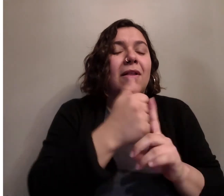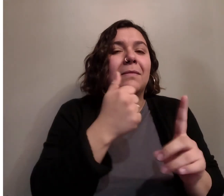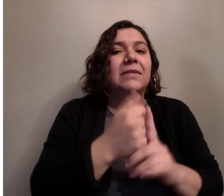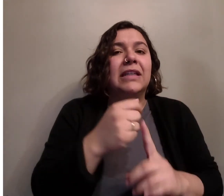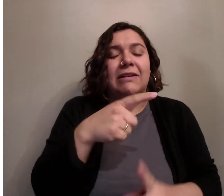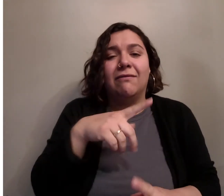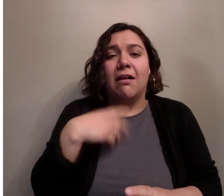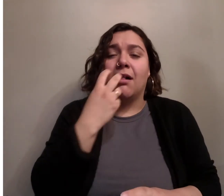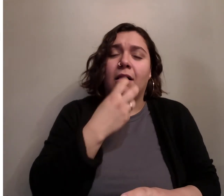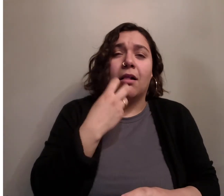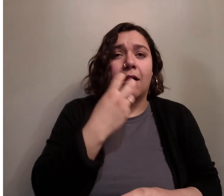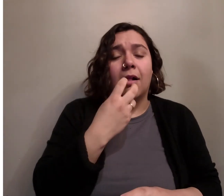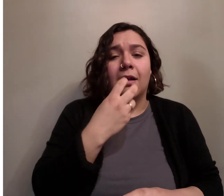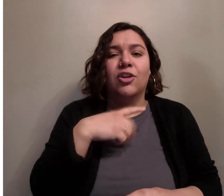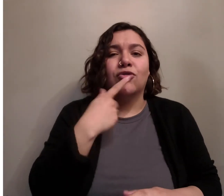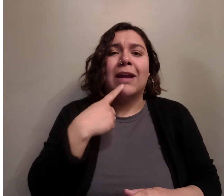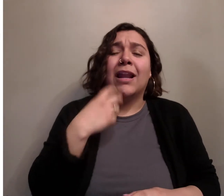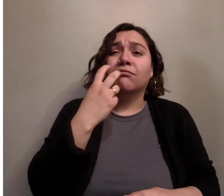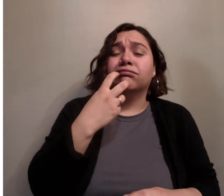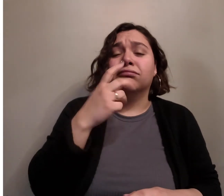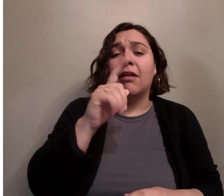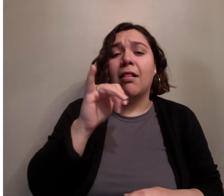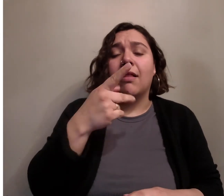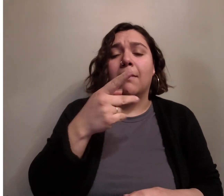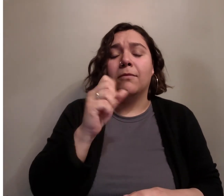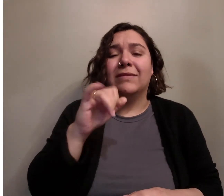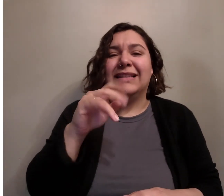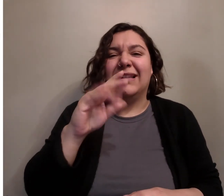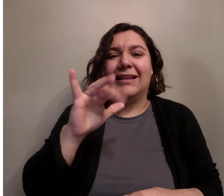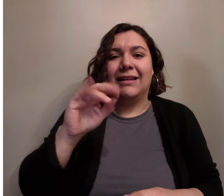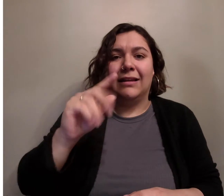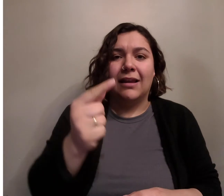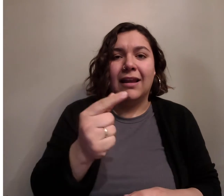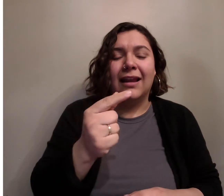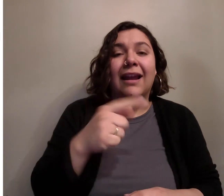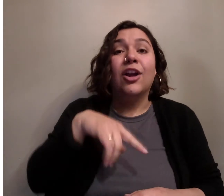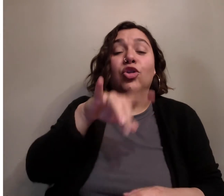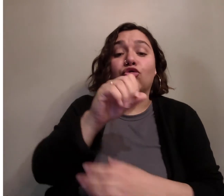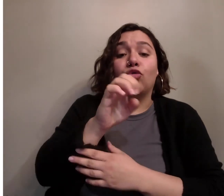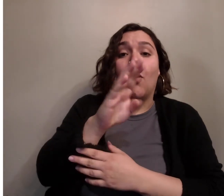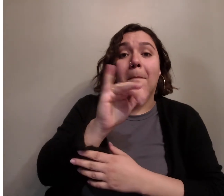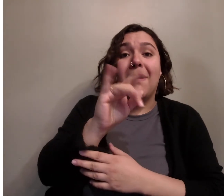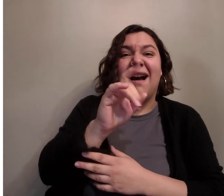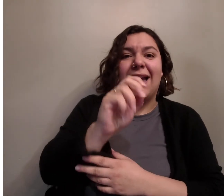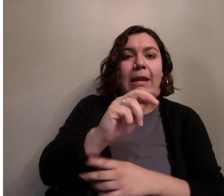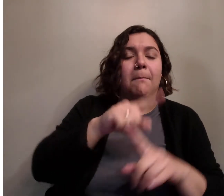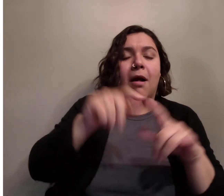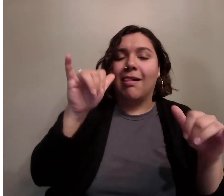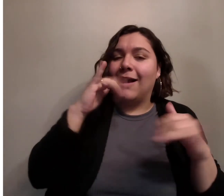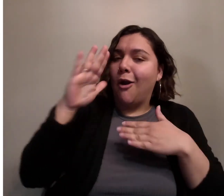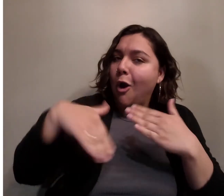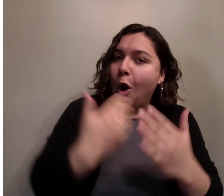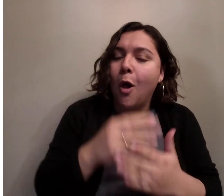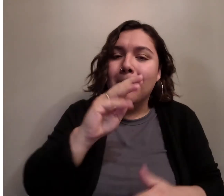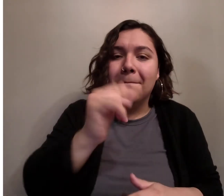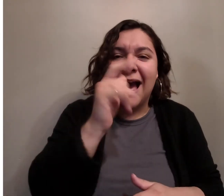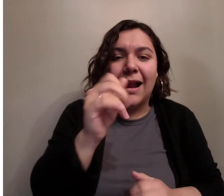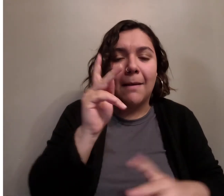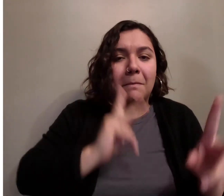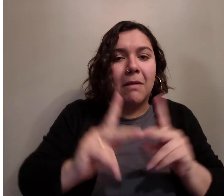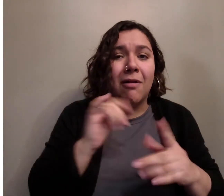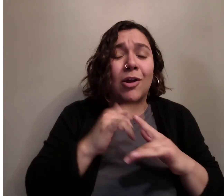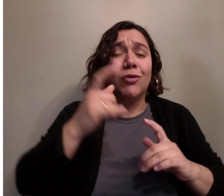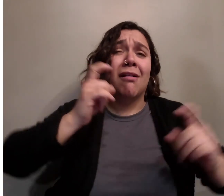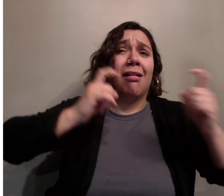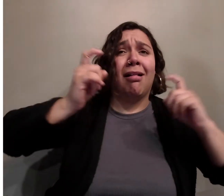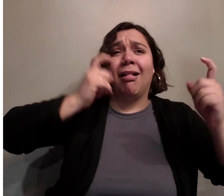of people lip syncing some of Joe Biden's statements, but like all MAGA people, they don't understand how comedy works, and they're doing these